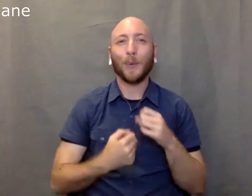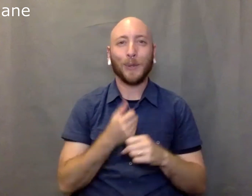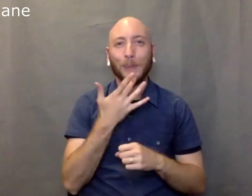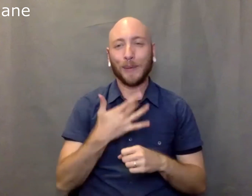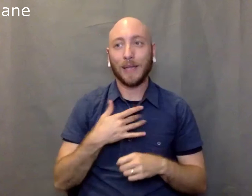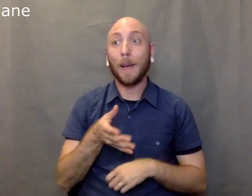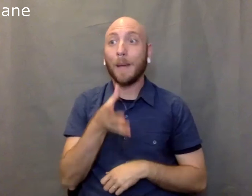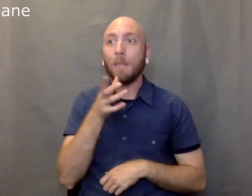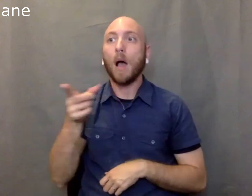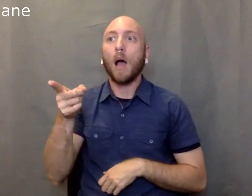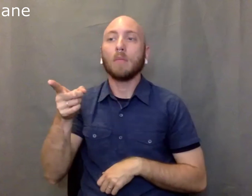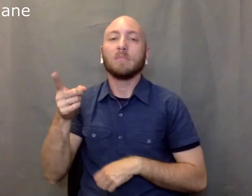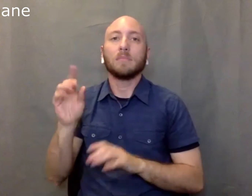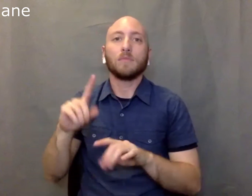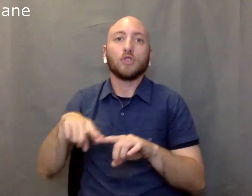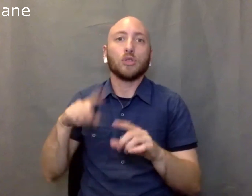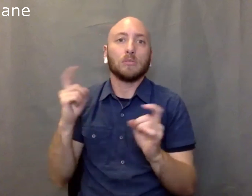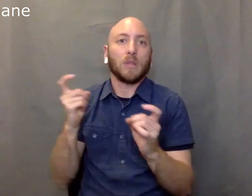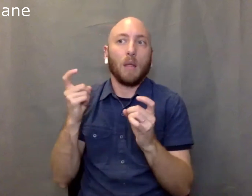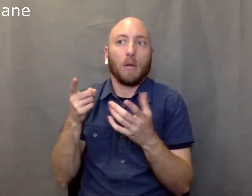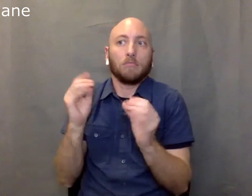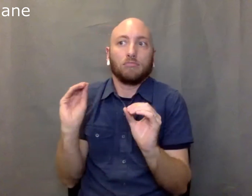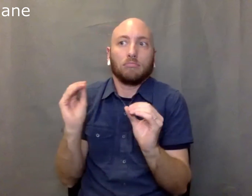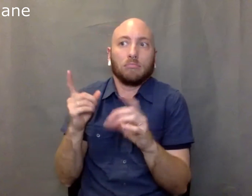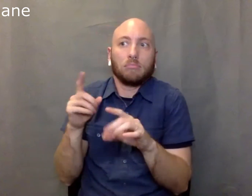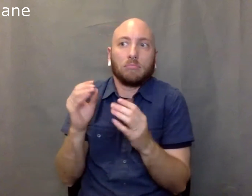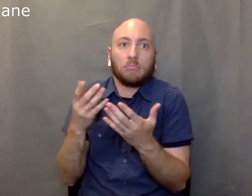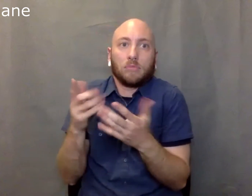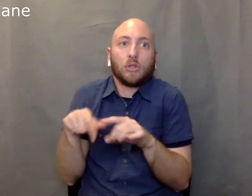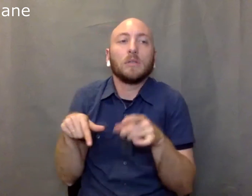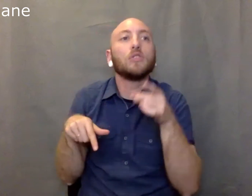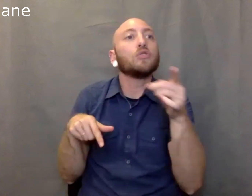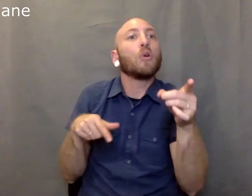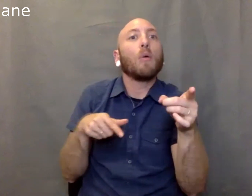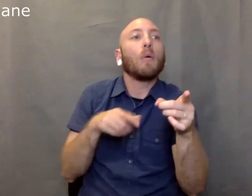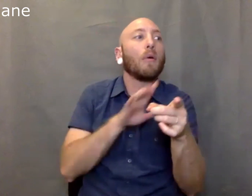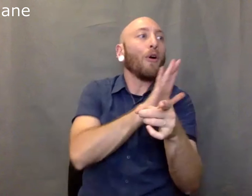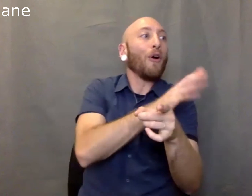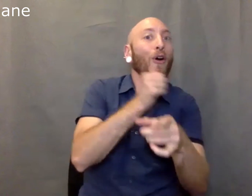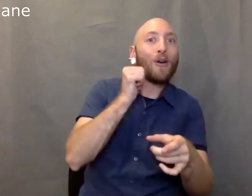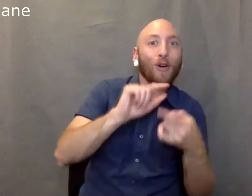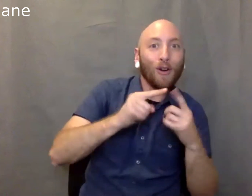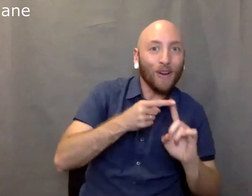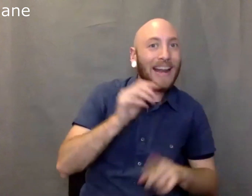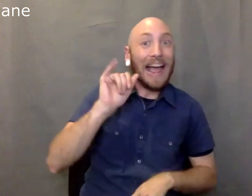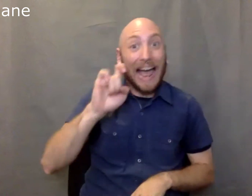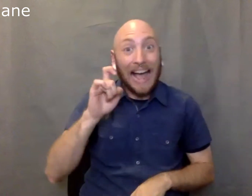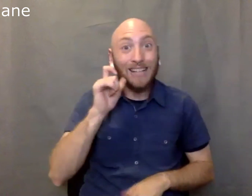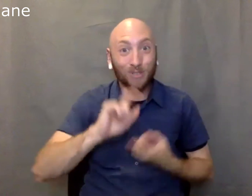do anything for me. So they threw me like a party and they did this whole thing for me while my ex and I were still together. And